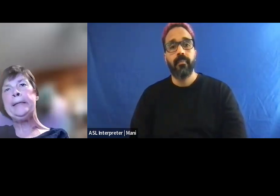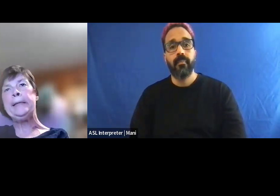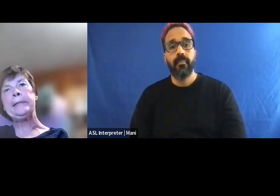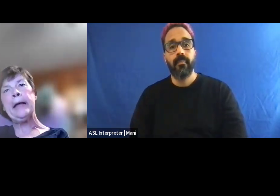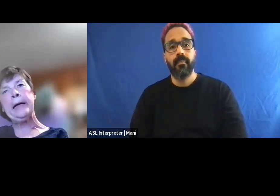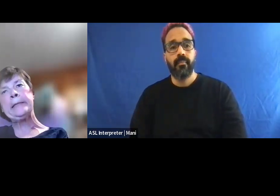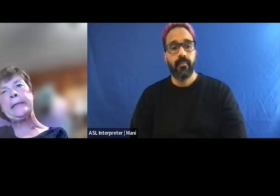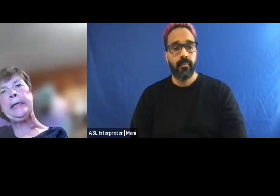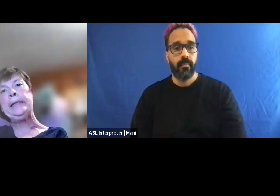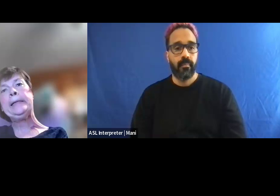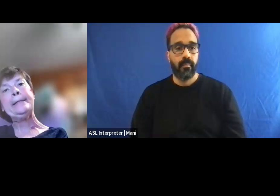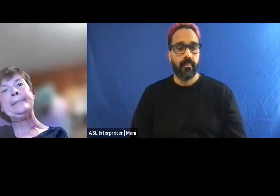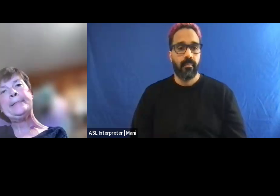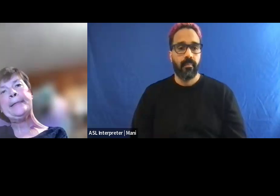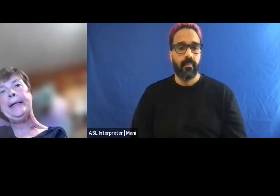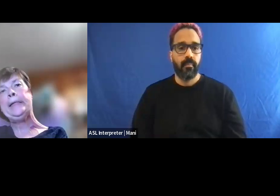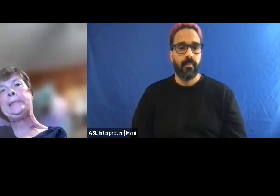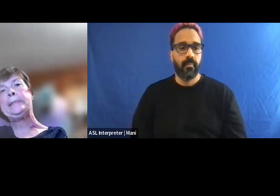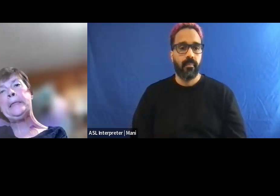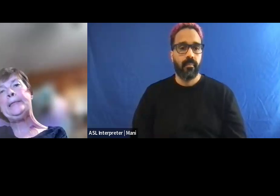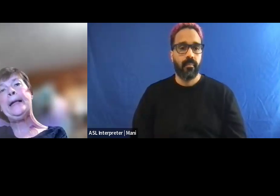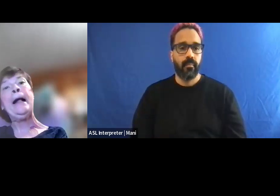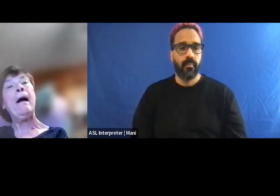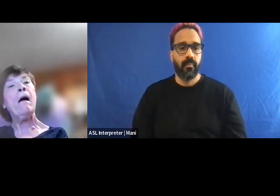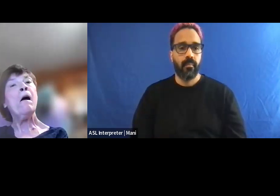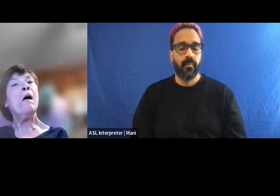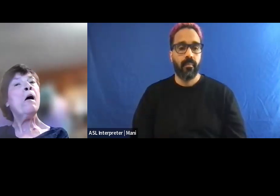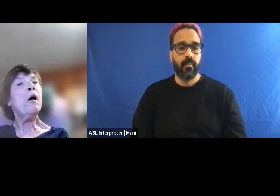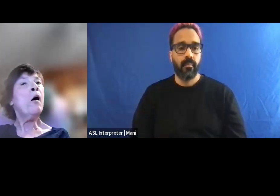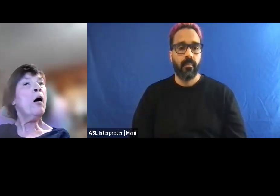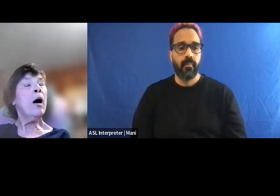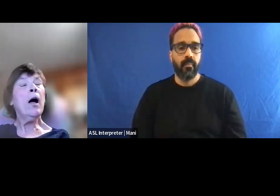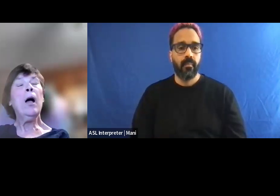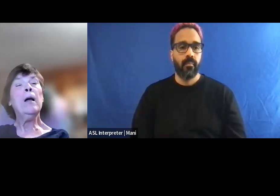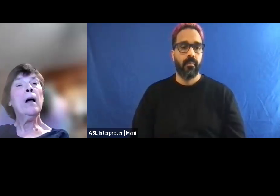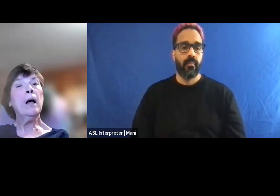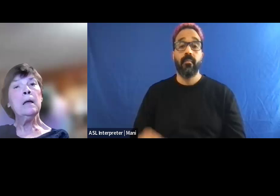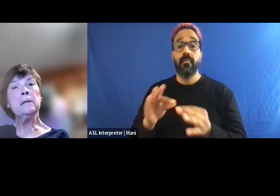by this? Can you explain this to me?